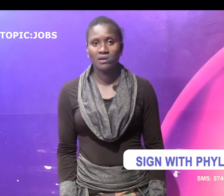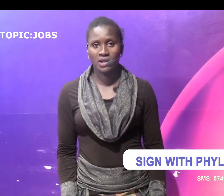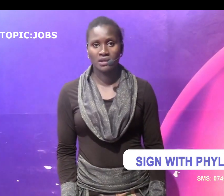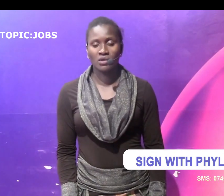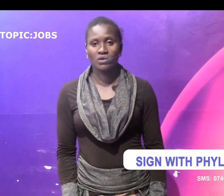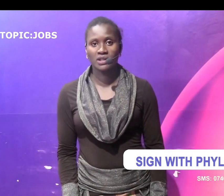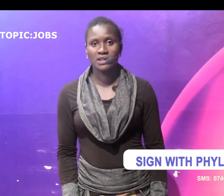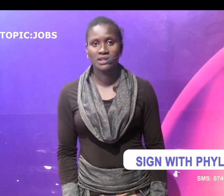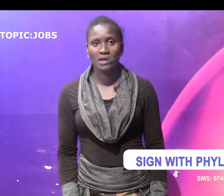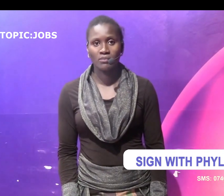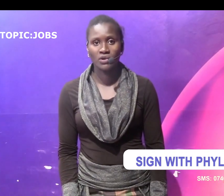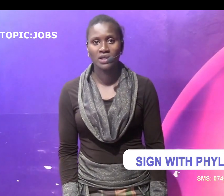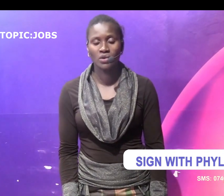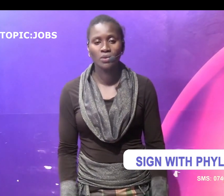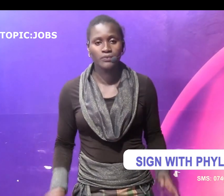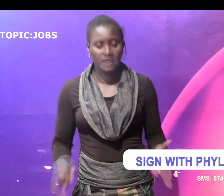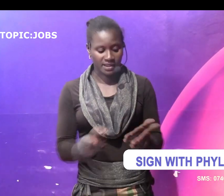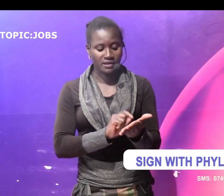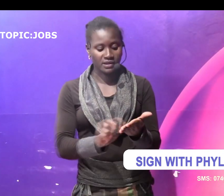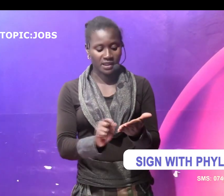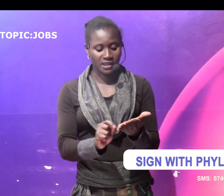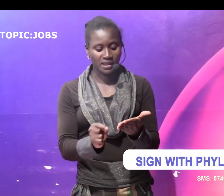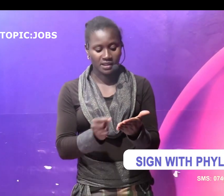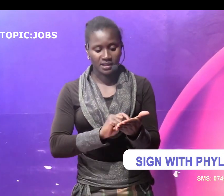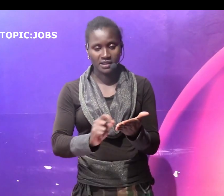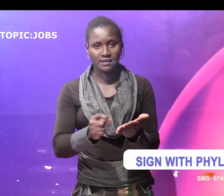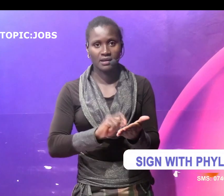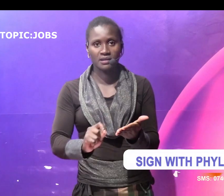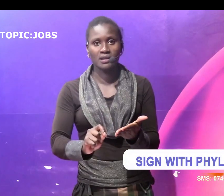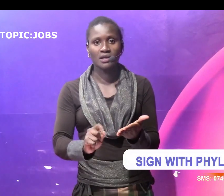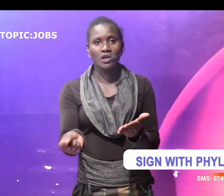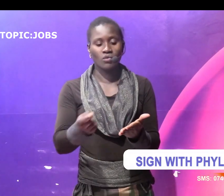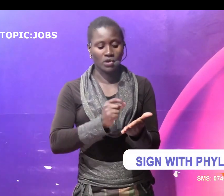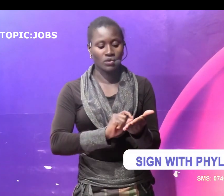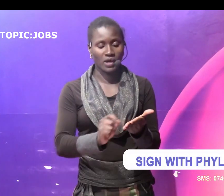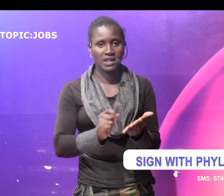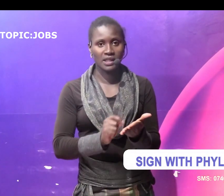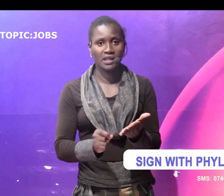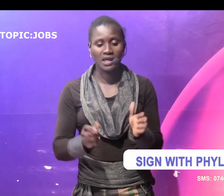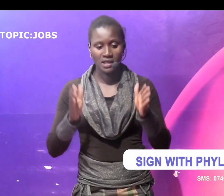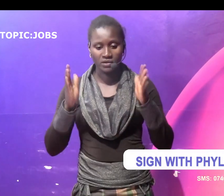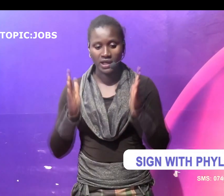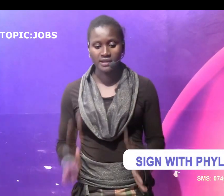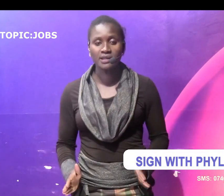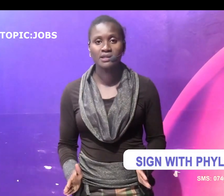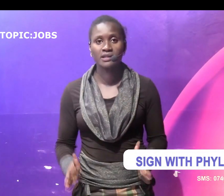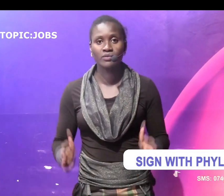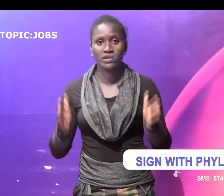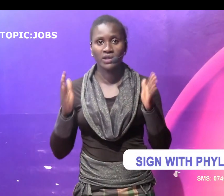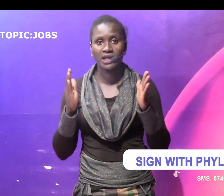or it is somebody. So secretary, this is writing. When you write and then I do like this is personalizing. So